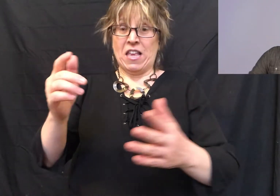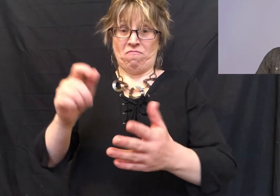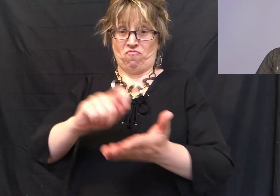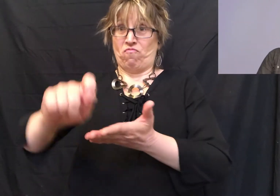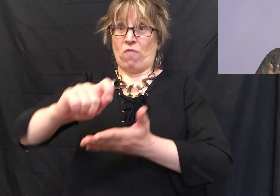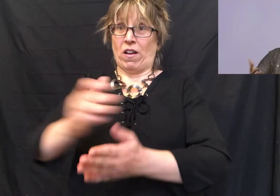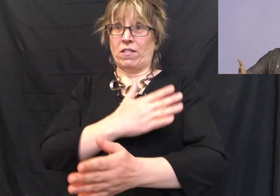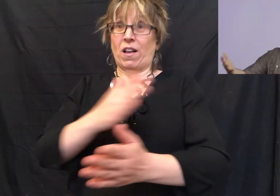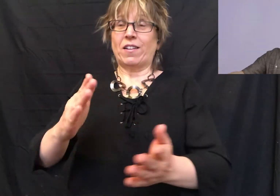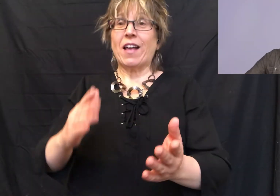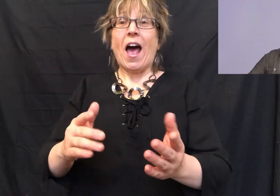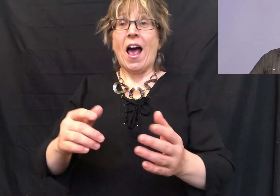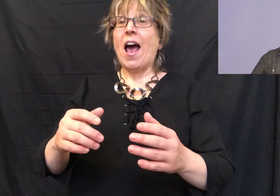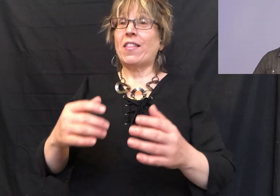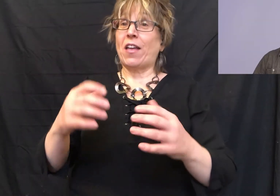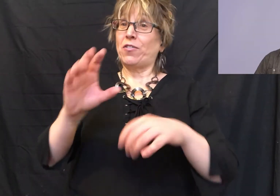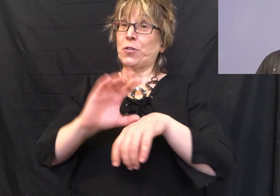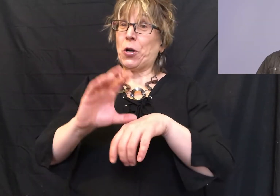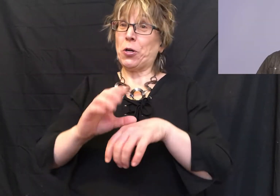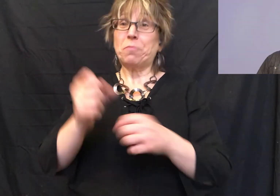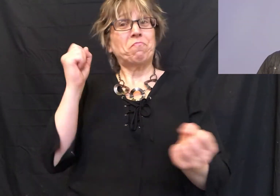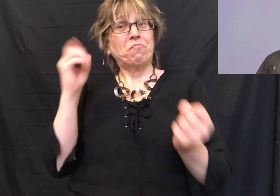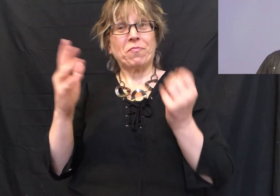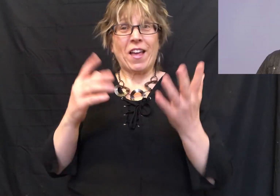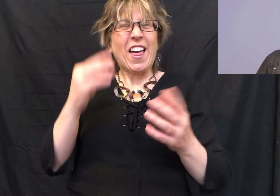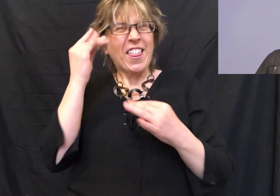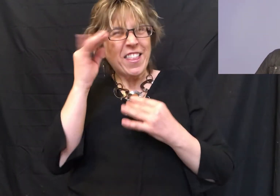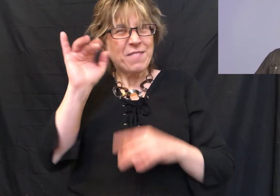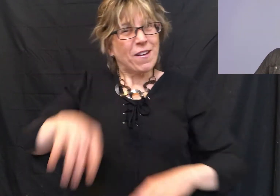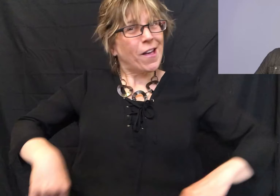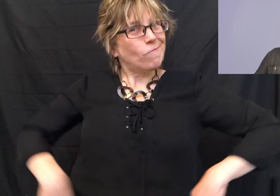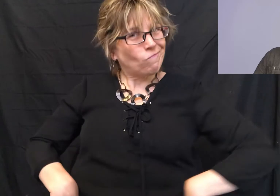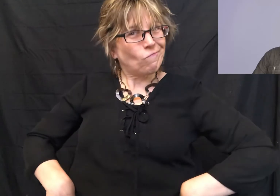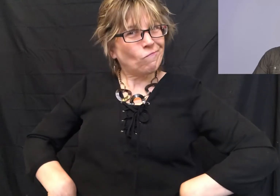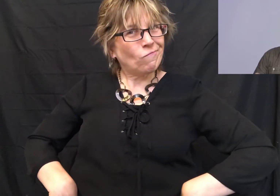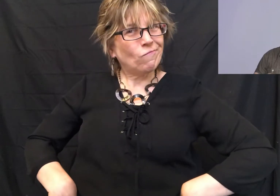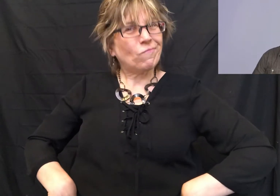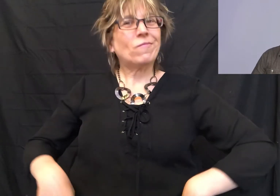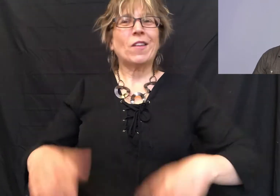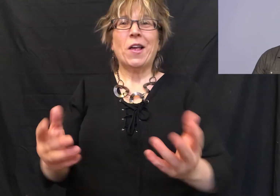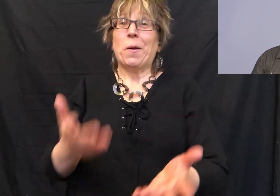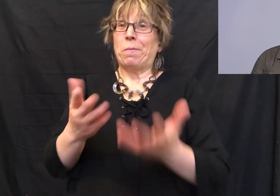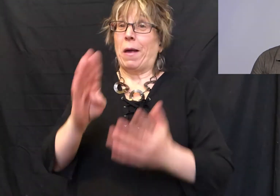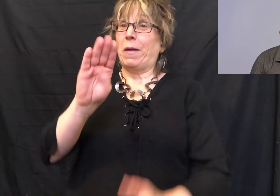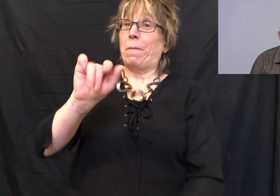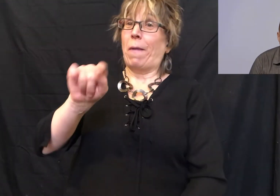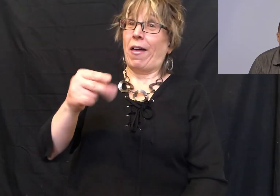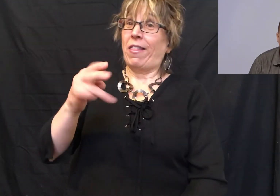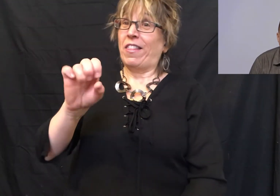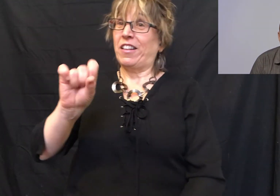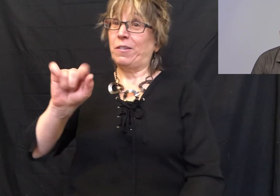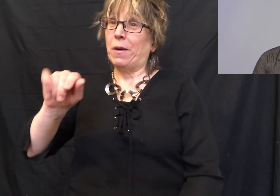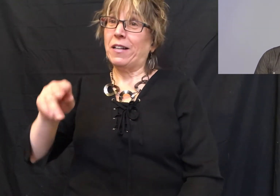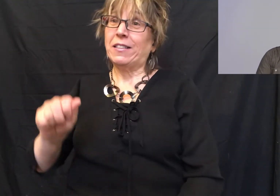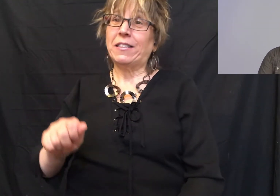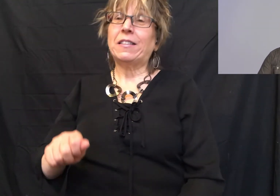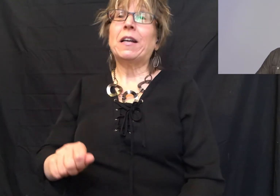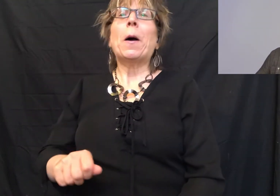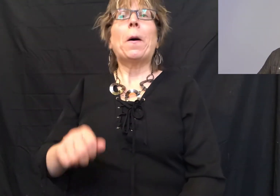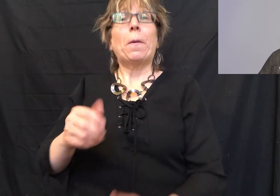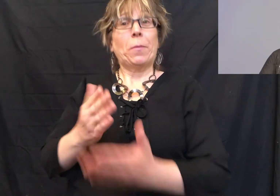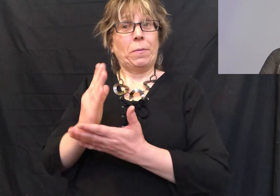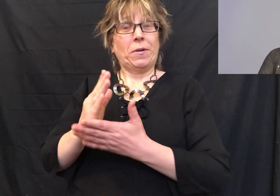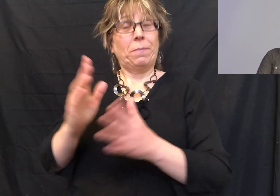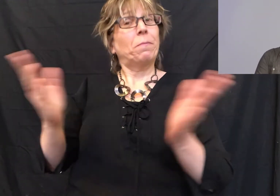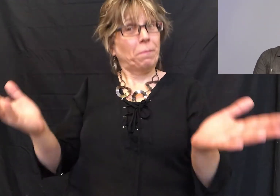failures, and then he had them sung in church. Think about that. Hopefully he got Bathsheba's permission, before he did that, but